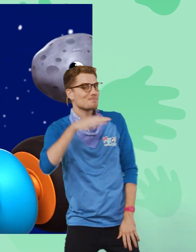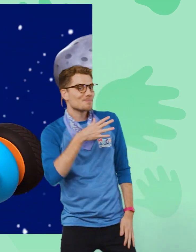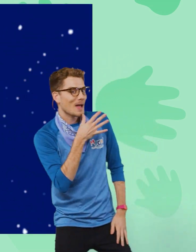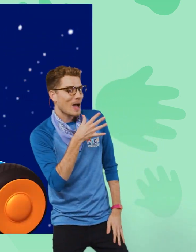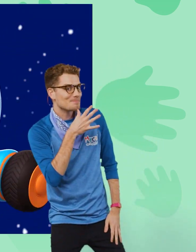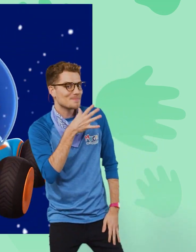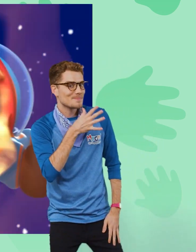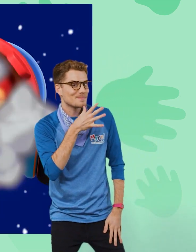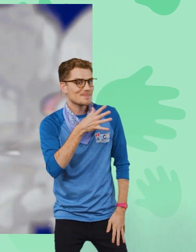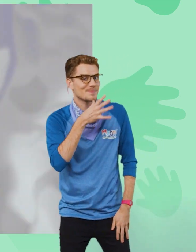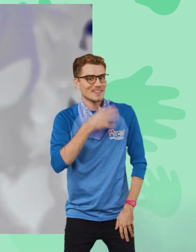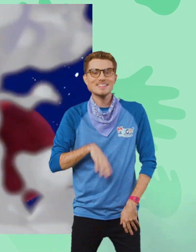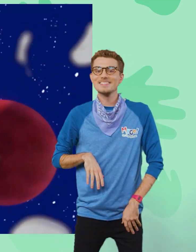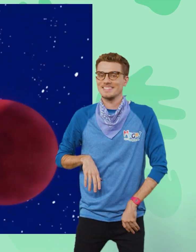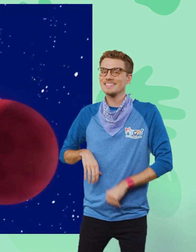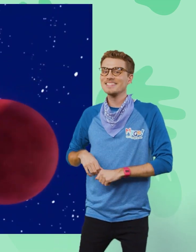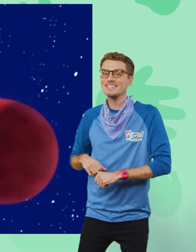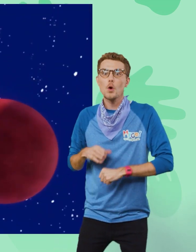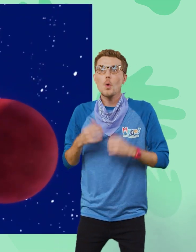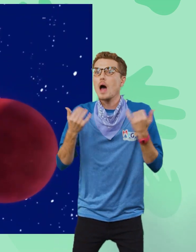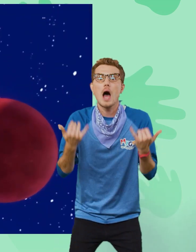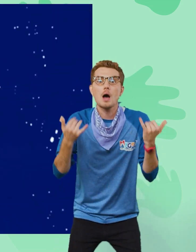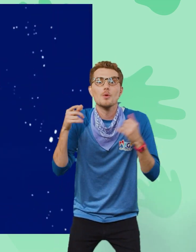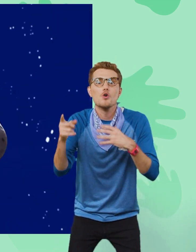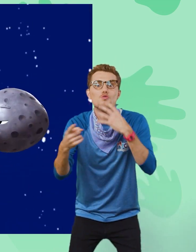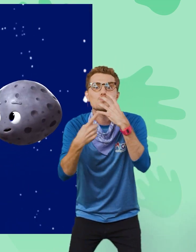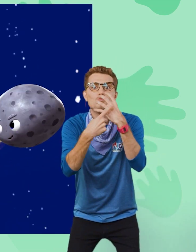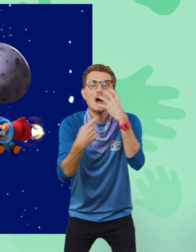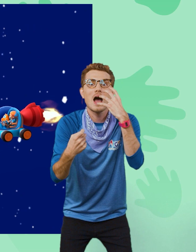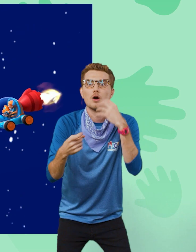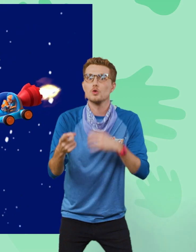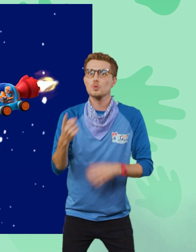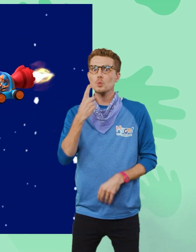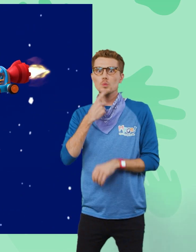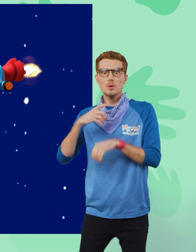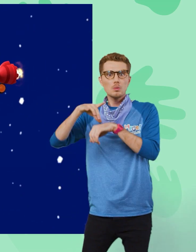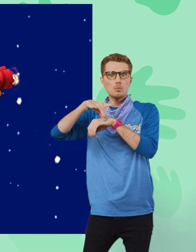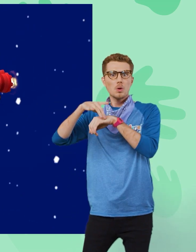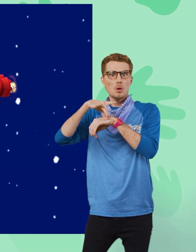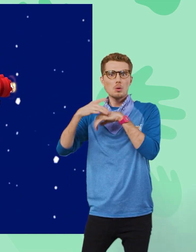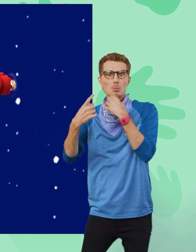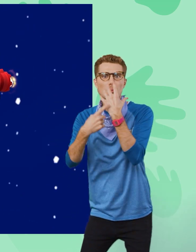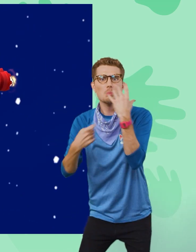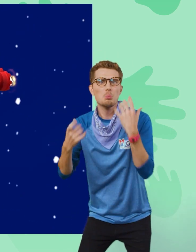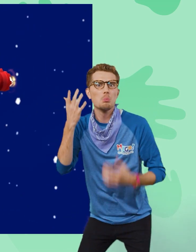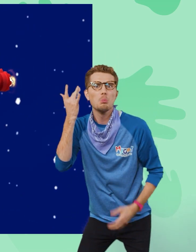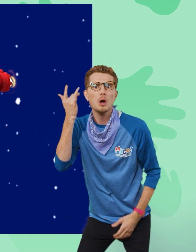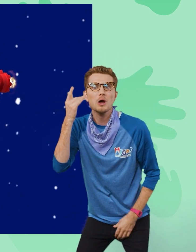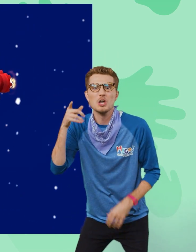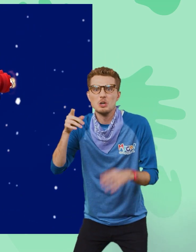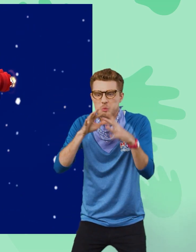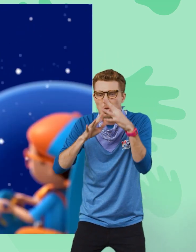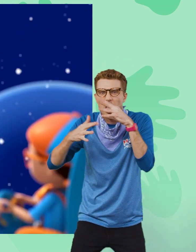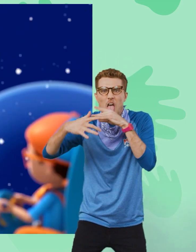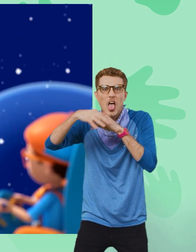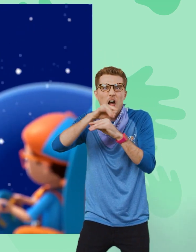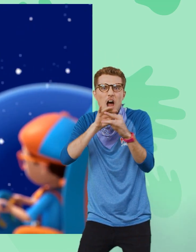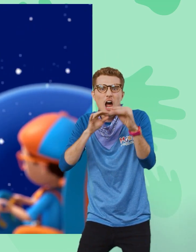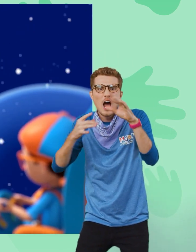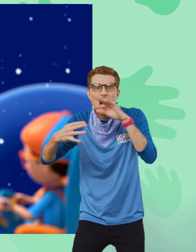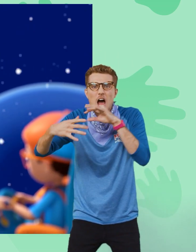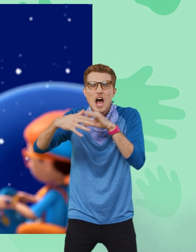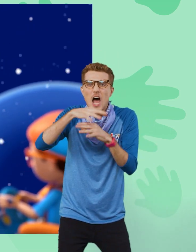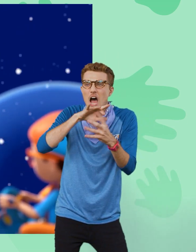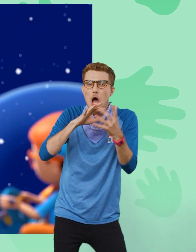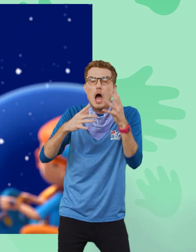Hi, Mom. Then there's Mars, the red planet. Mars is red because it's covered in